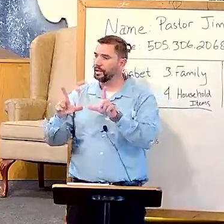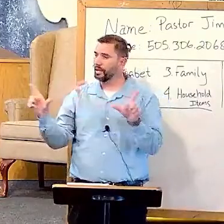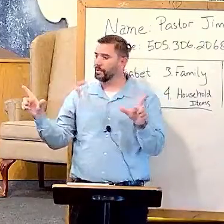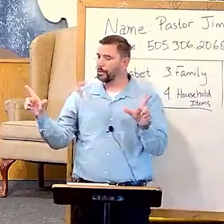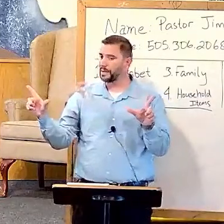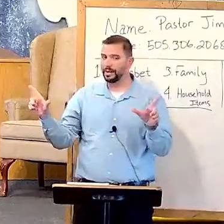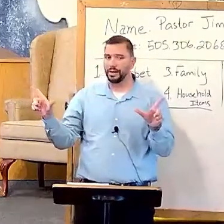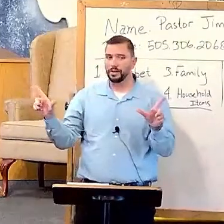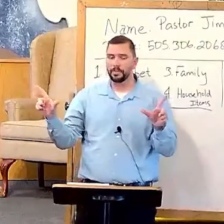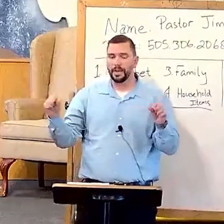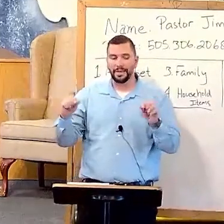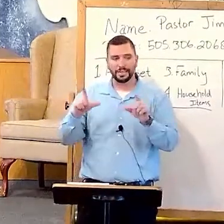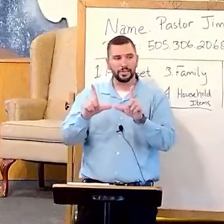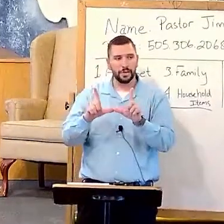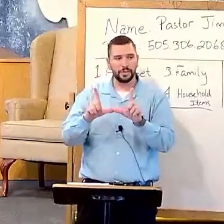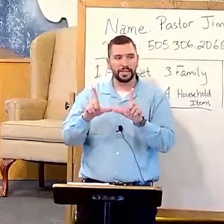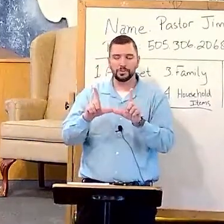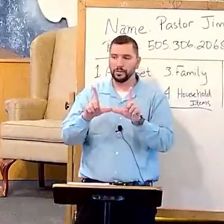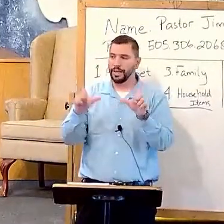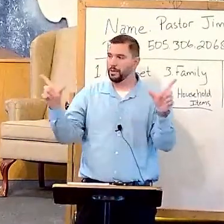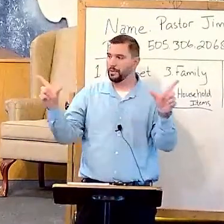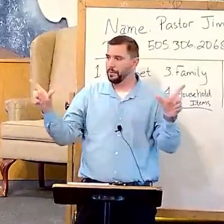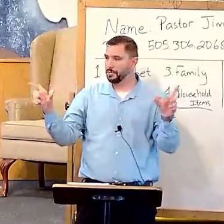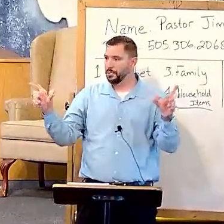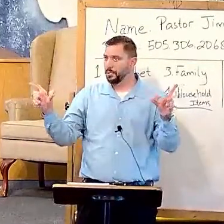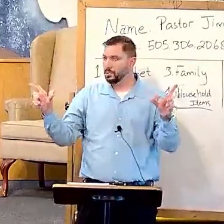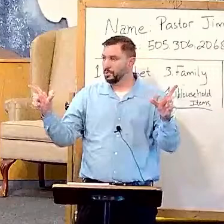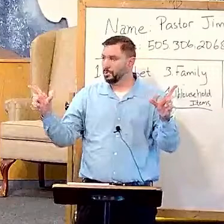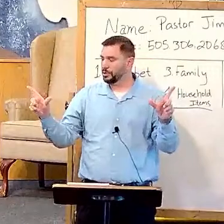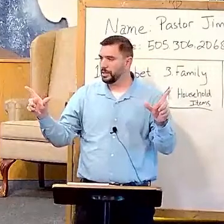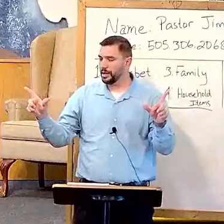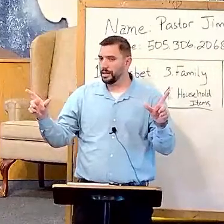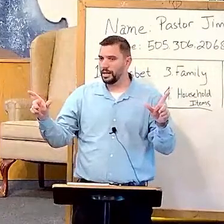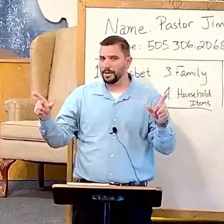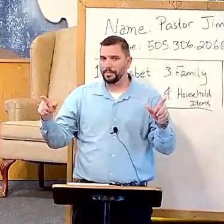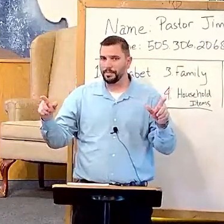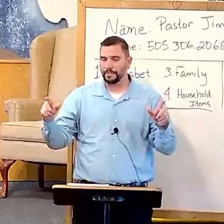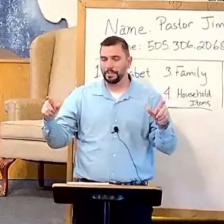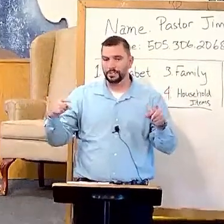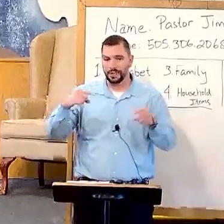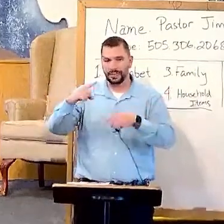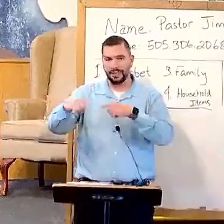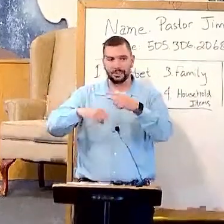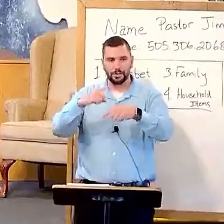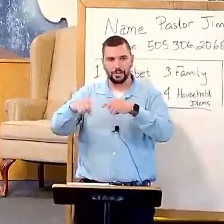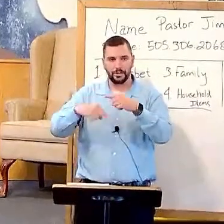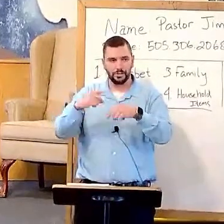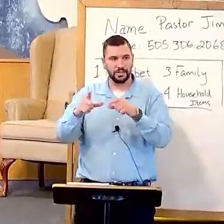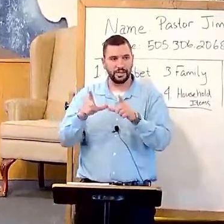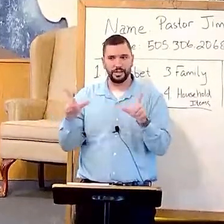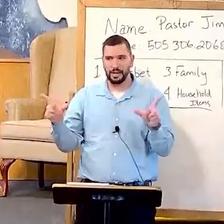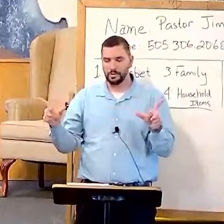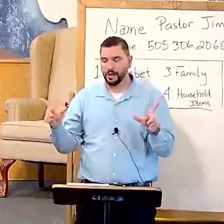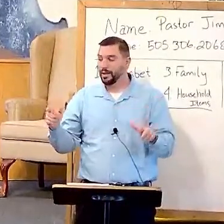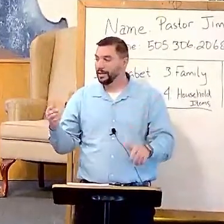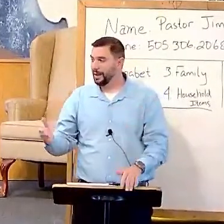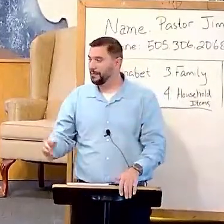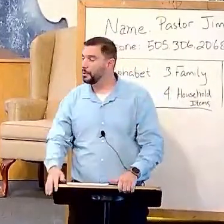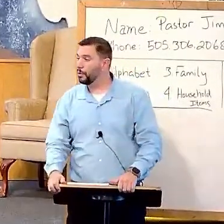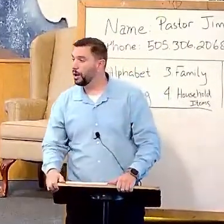language. I'll make it L. That's language. So when you're saying sign language, you'll say sign language. Now, if you watch